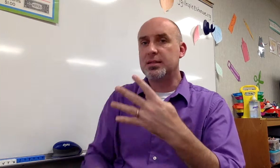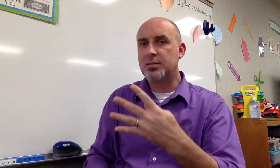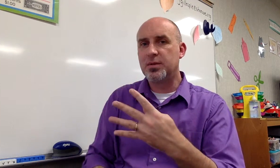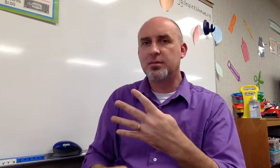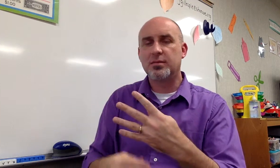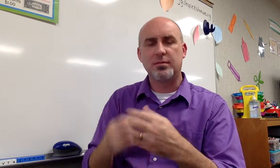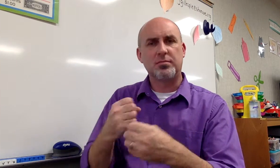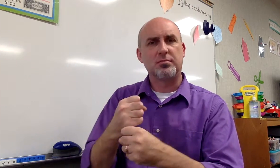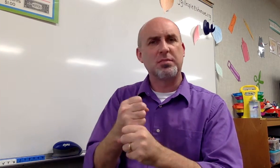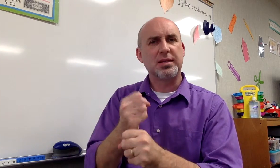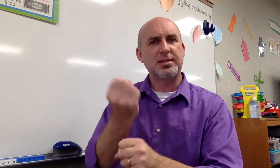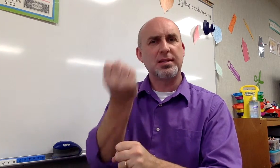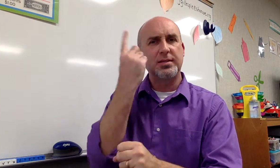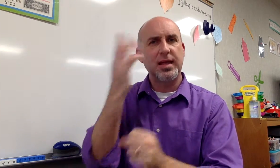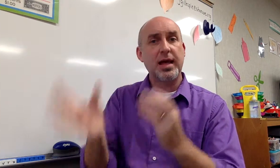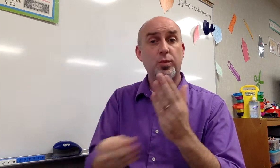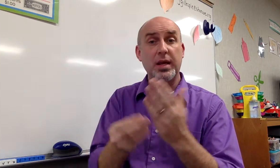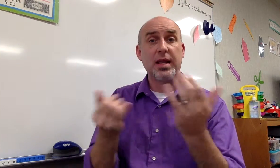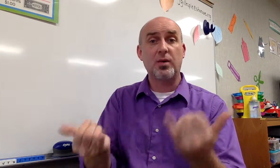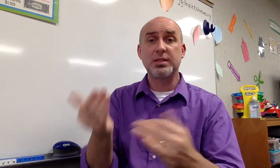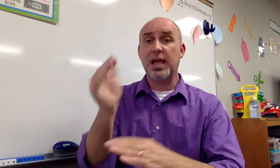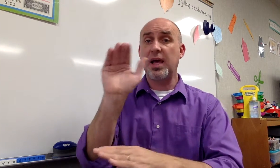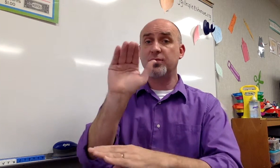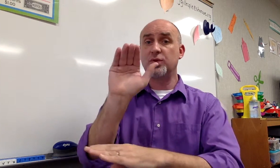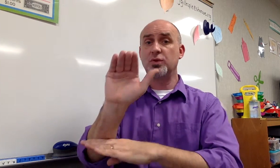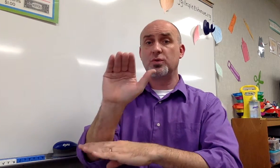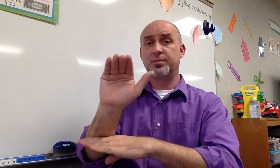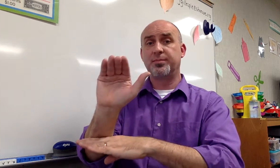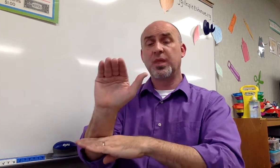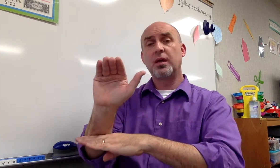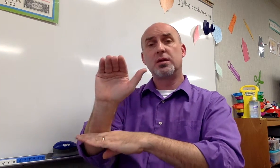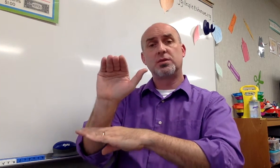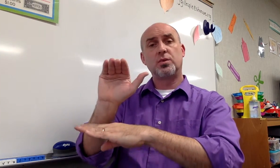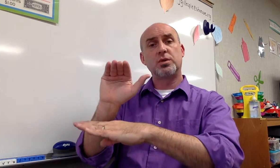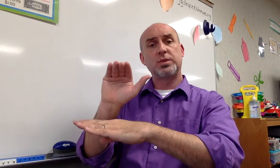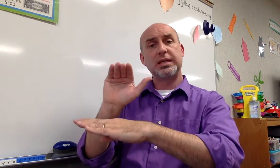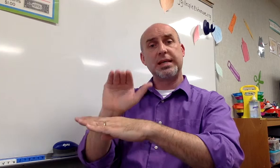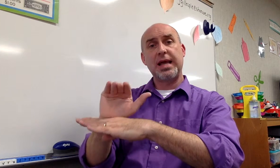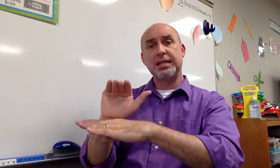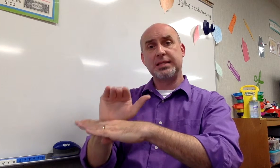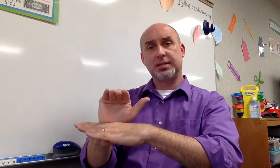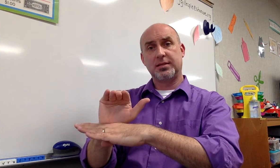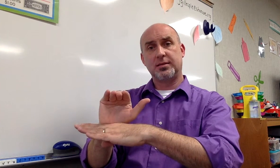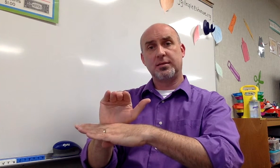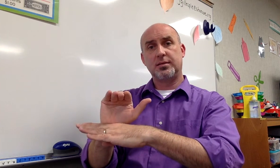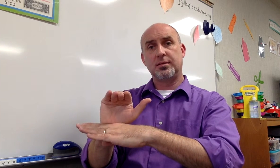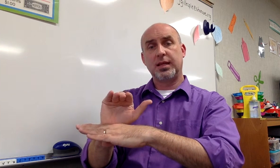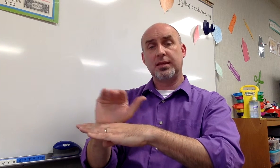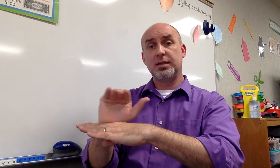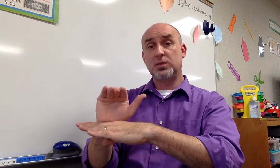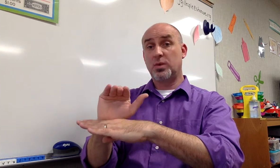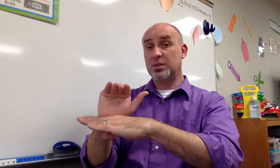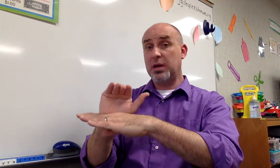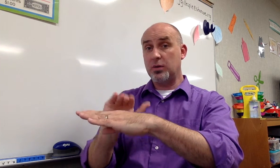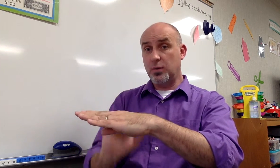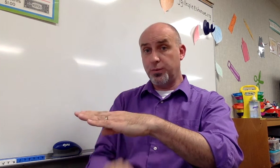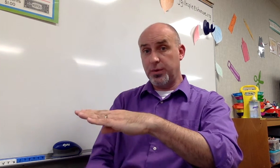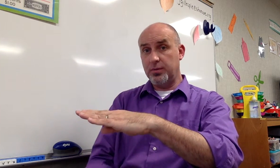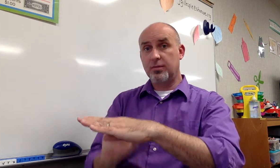but makes sense to add right now, is afternoon. So whereas we did night like this, where it's about to fall